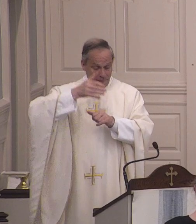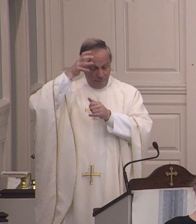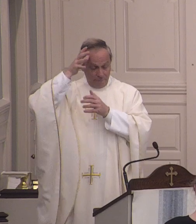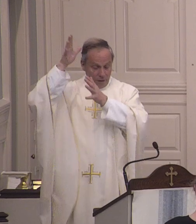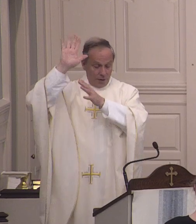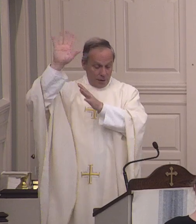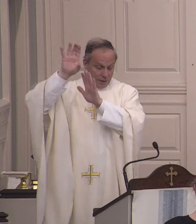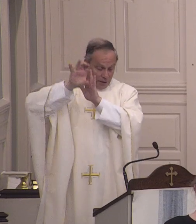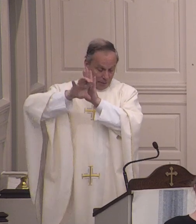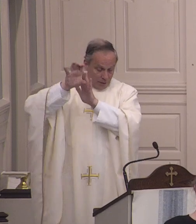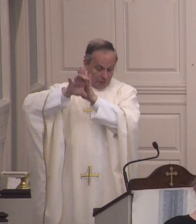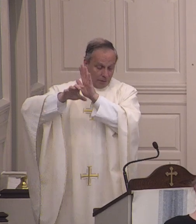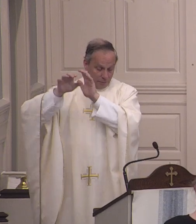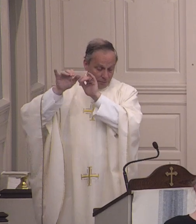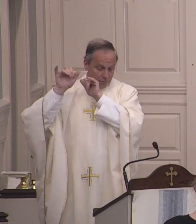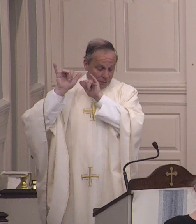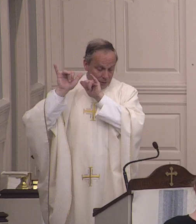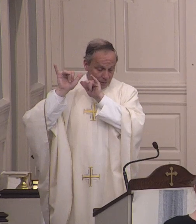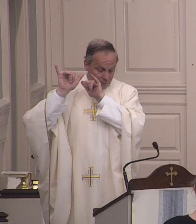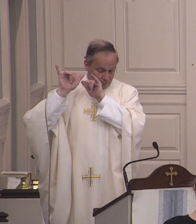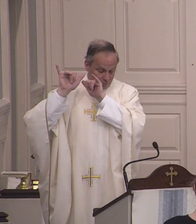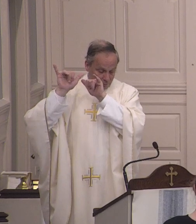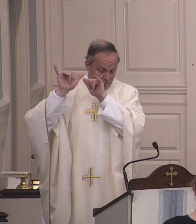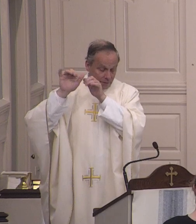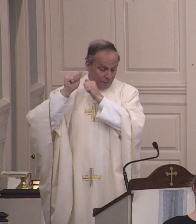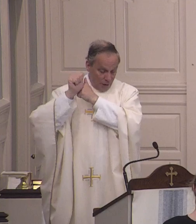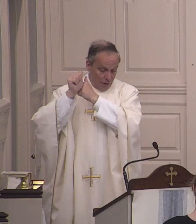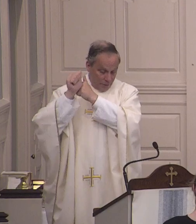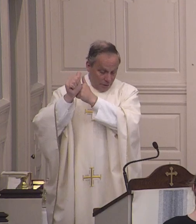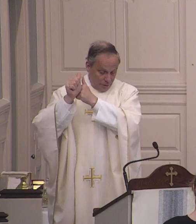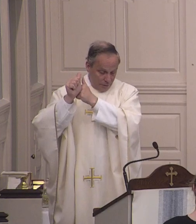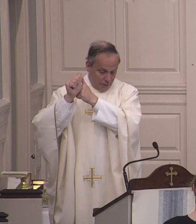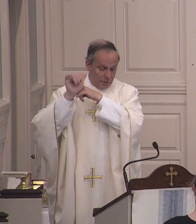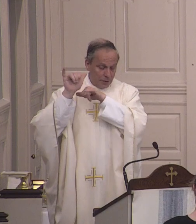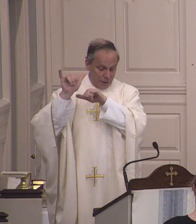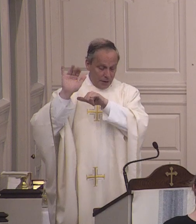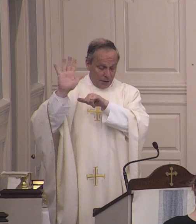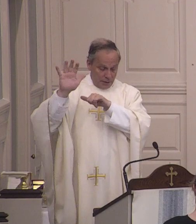Father's commandments and remain in his love.